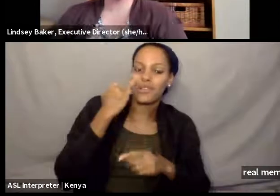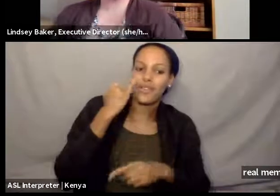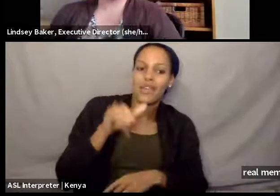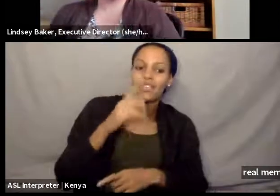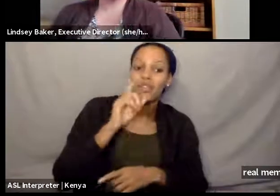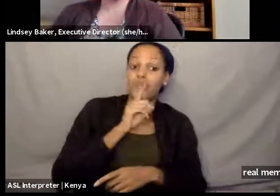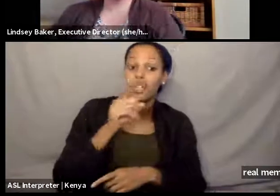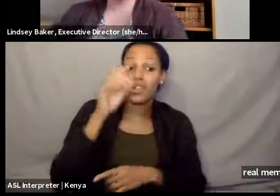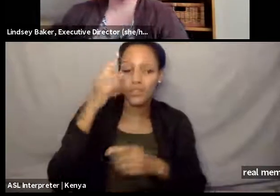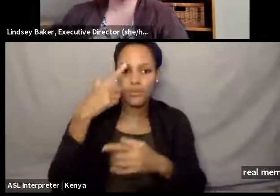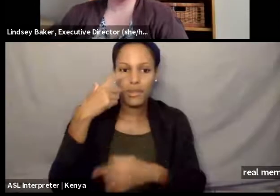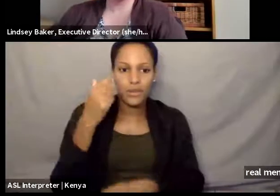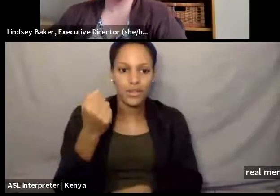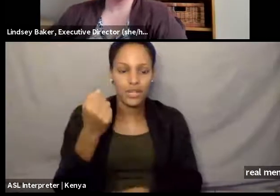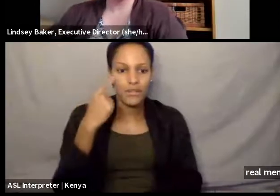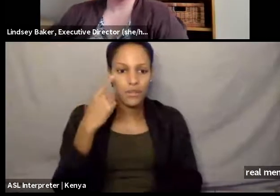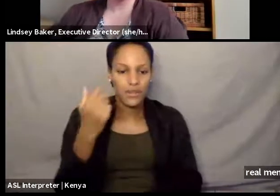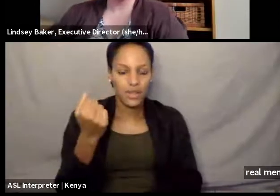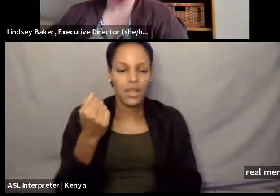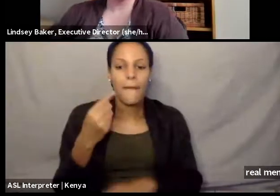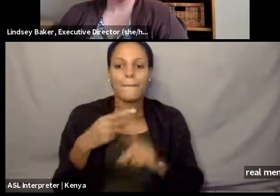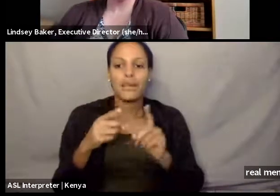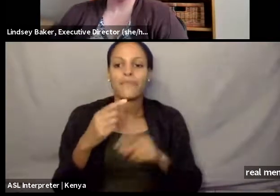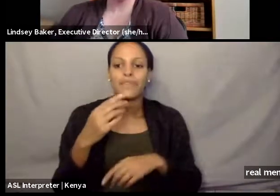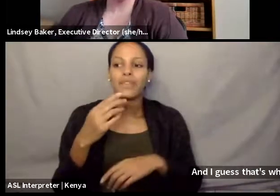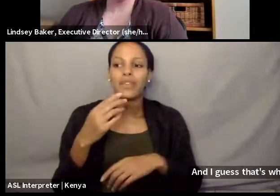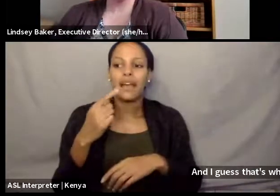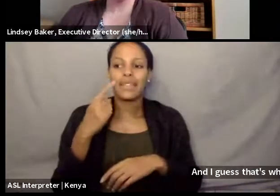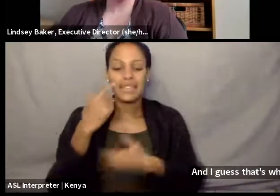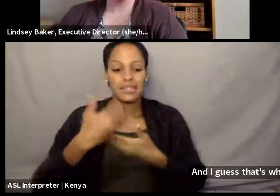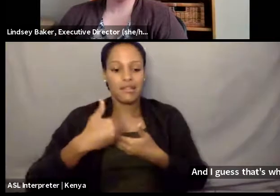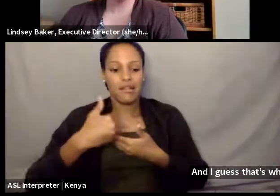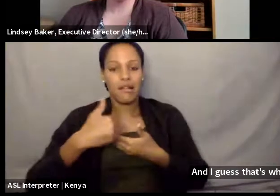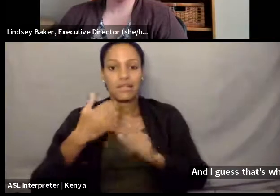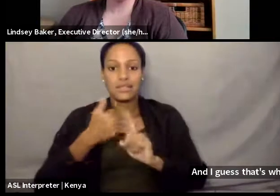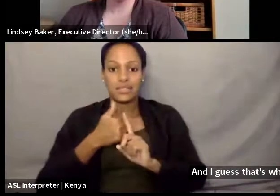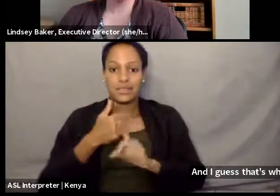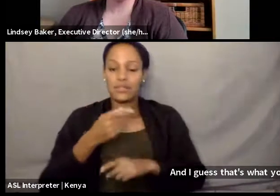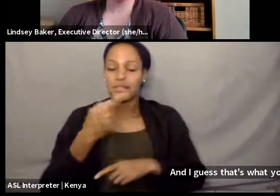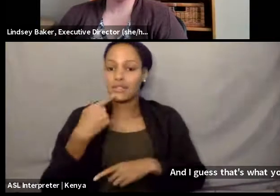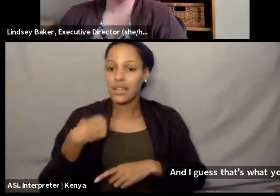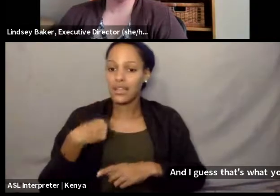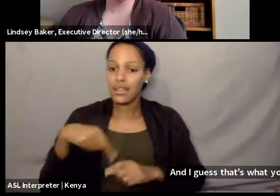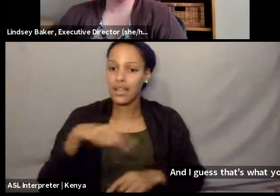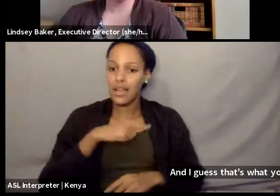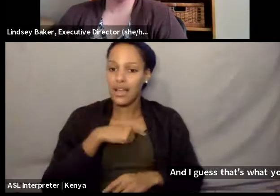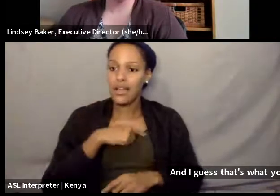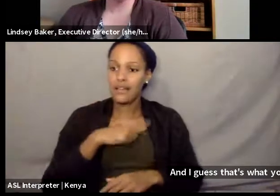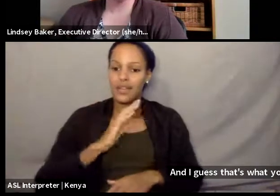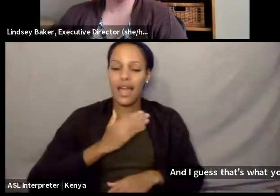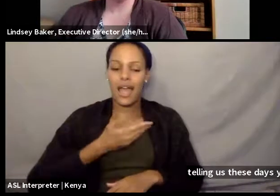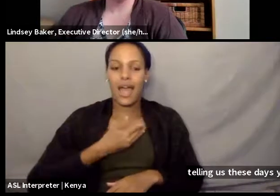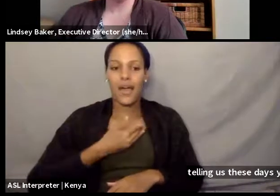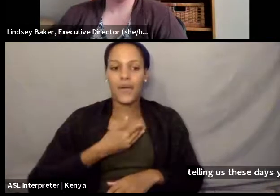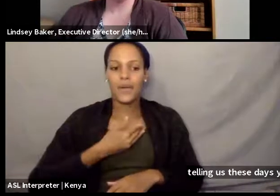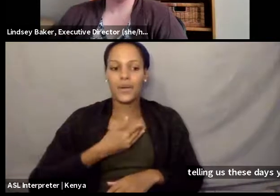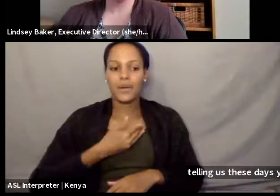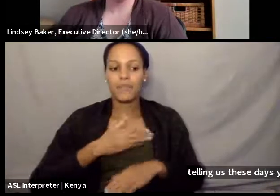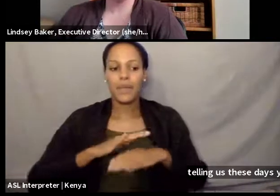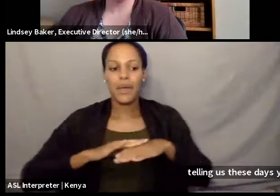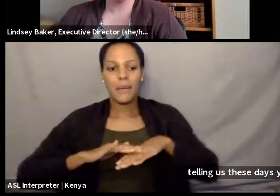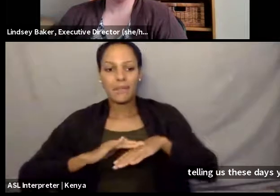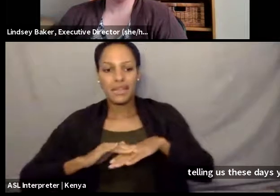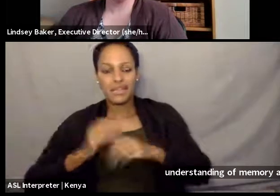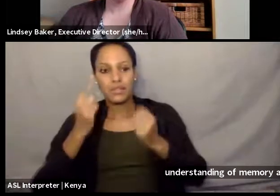And I guess that's what, you know, the psychologists are telling us these days, you know, sort of our folk understanding of memory is we kind of think it's